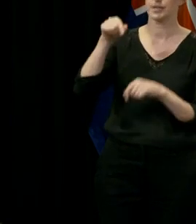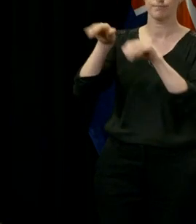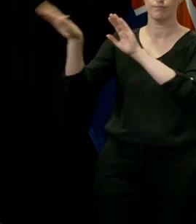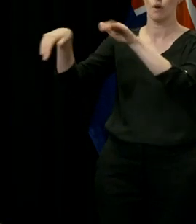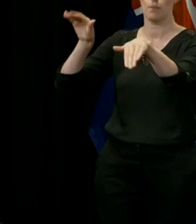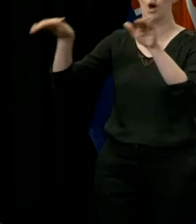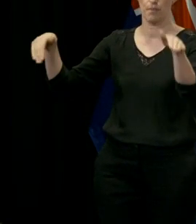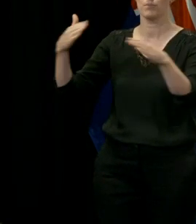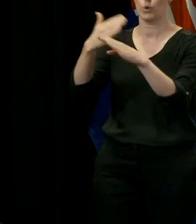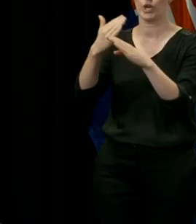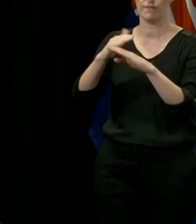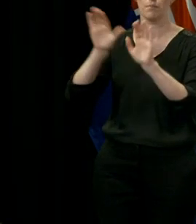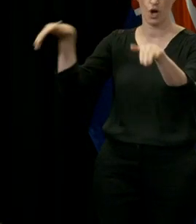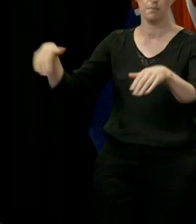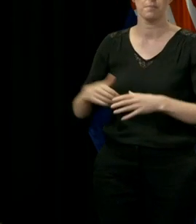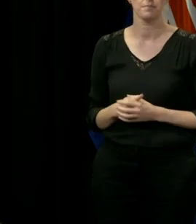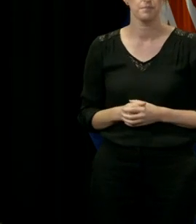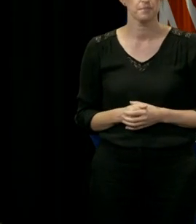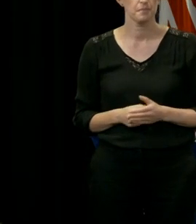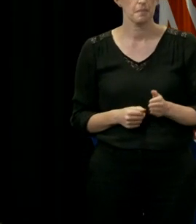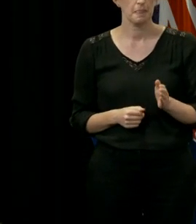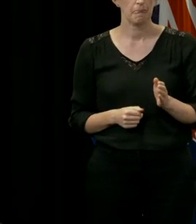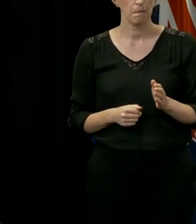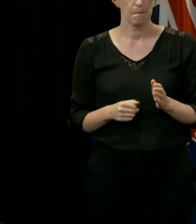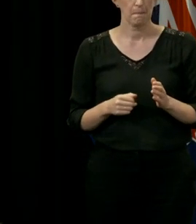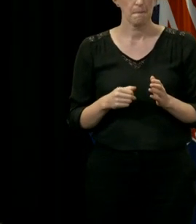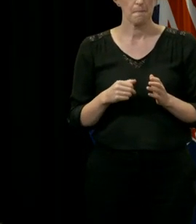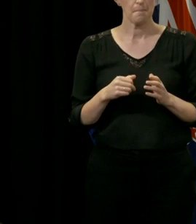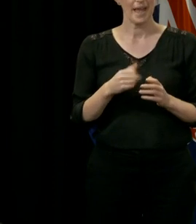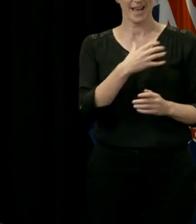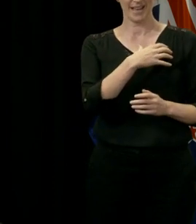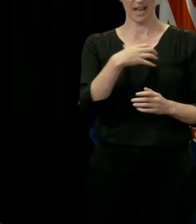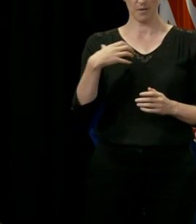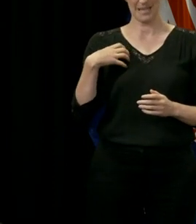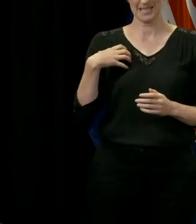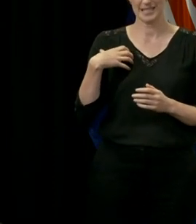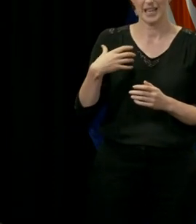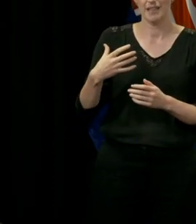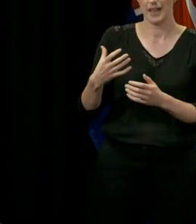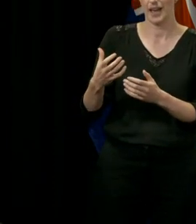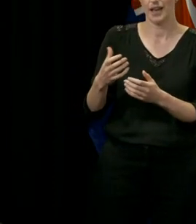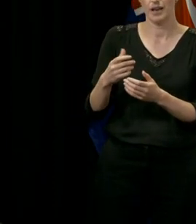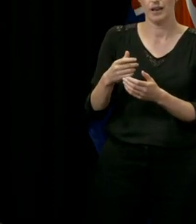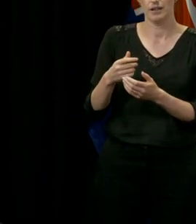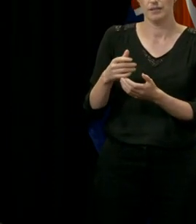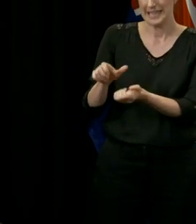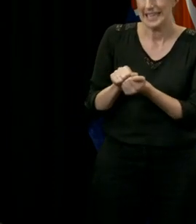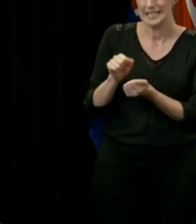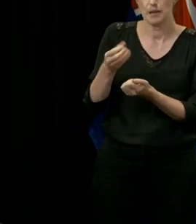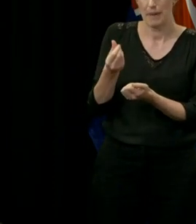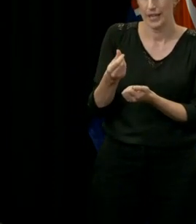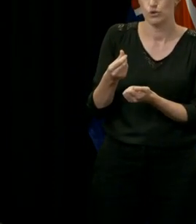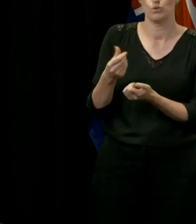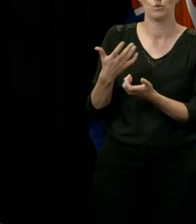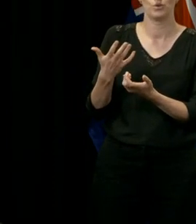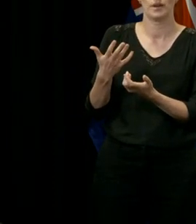please, when you said that government debt collection is not an essential service, yep. I was asking, can people stop paying